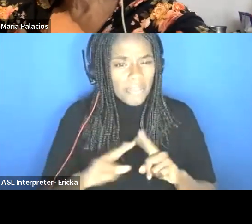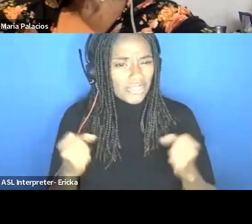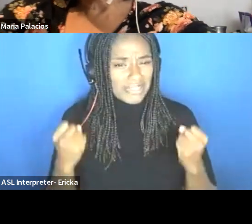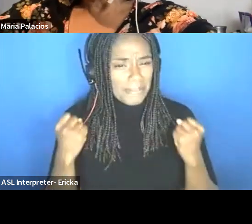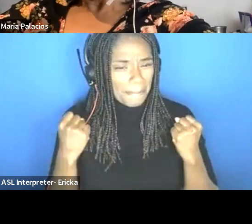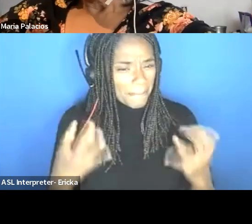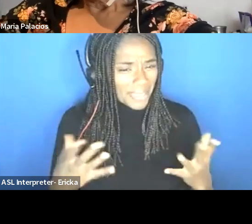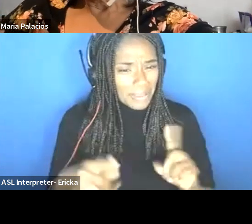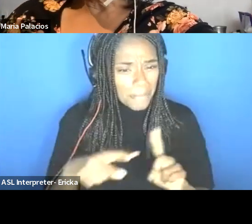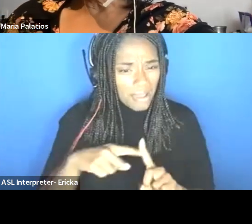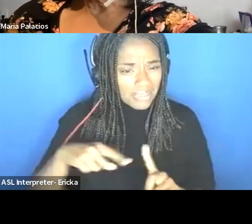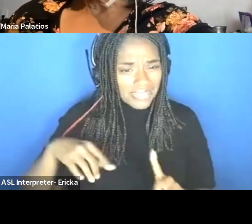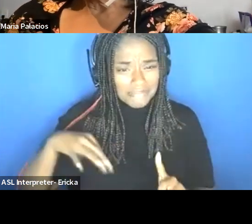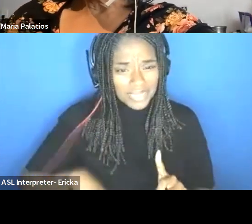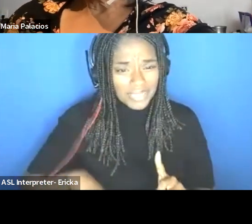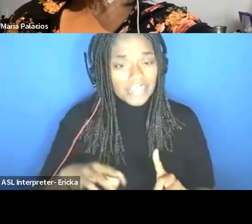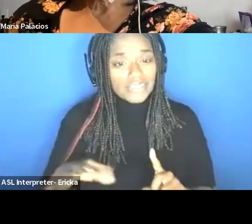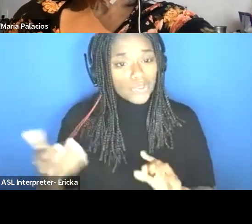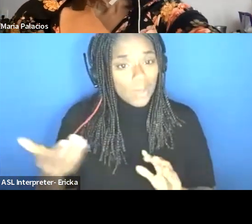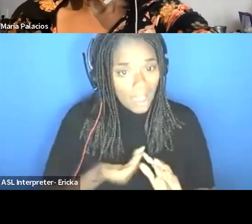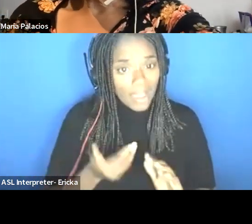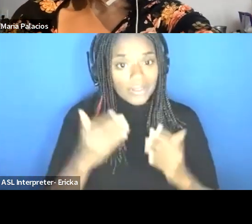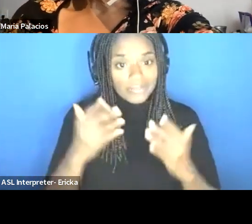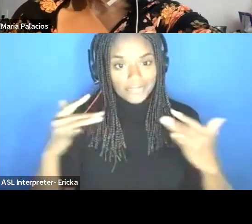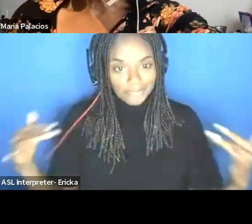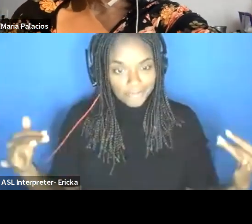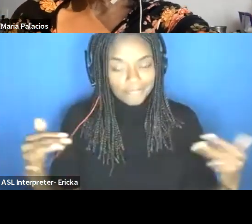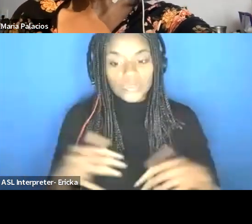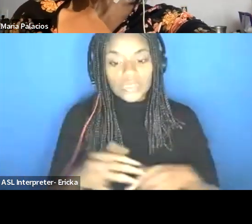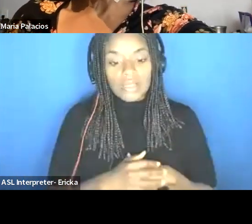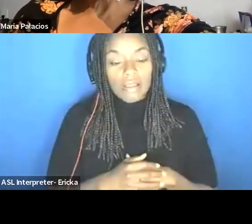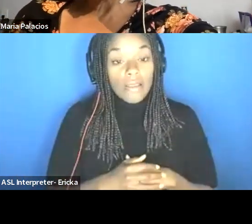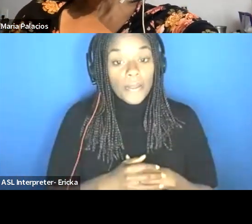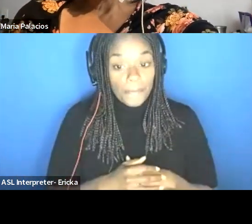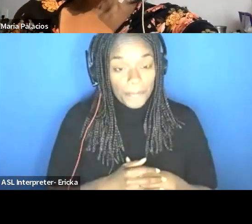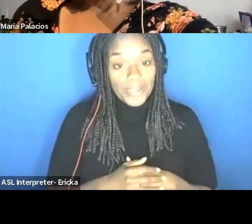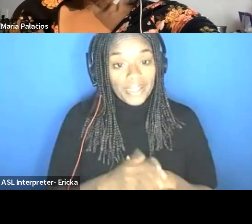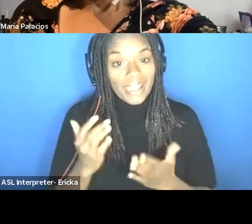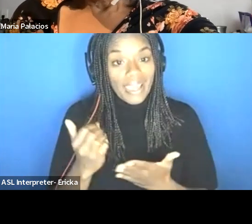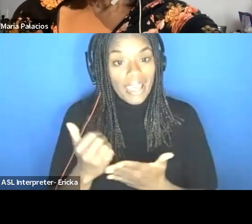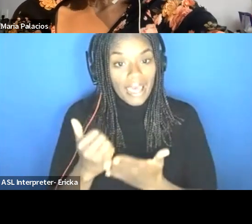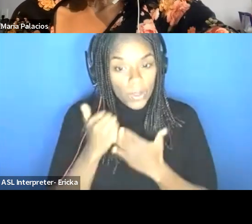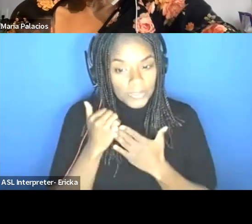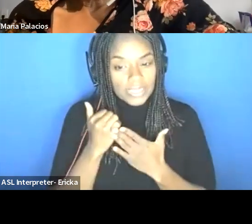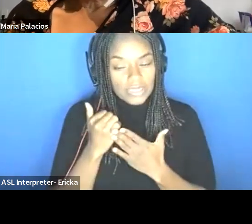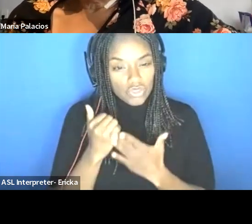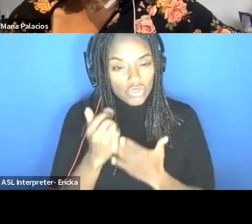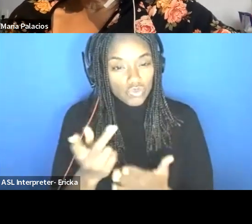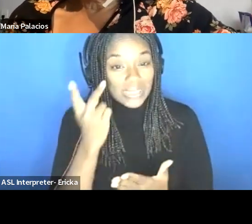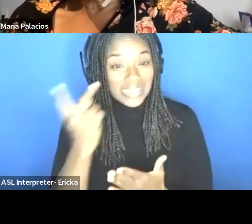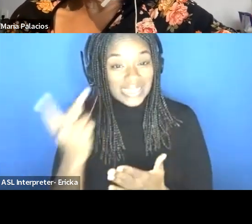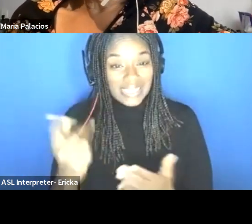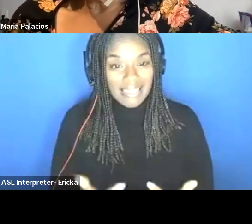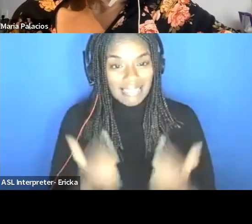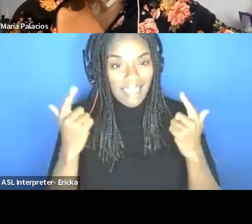to hiring diversity, and that is that one of them is that it allows us to see life through a different